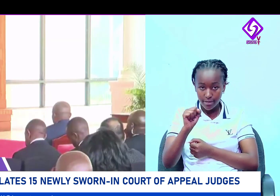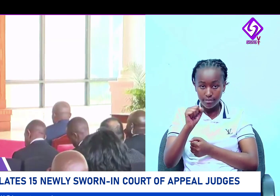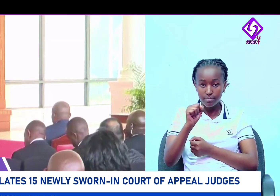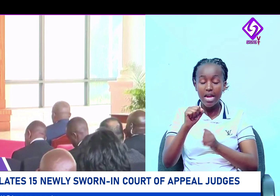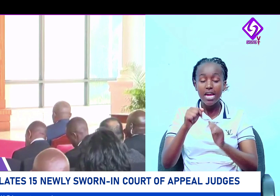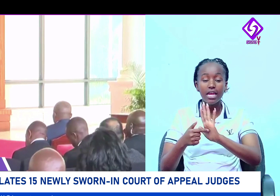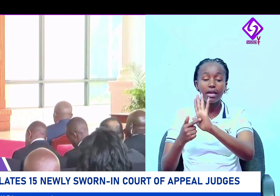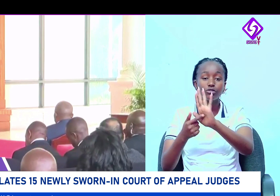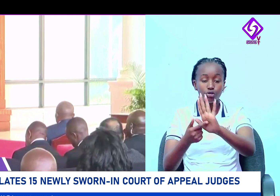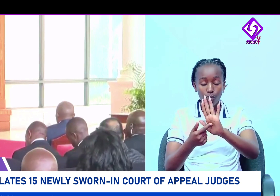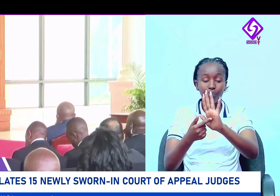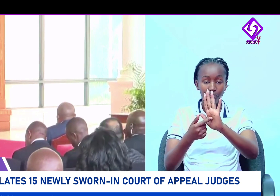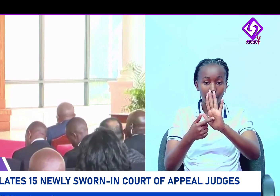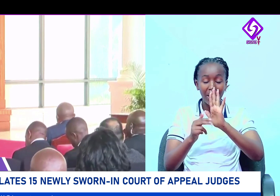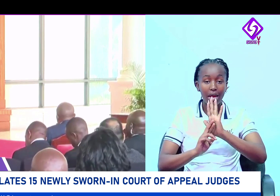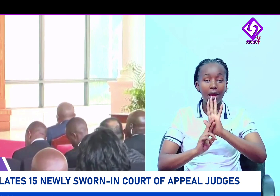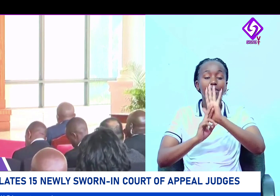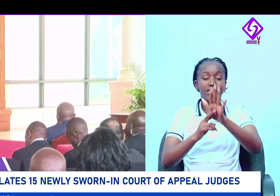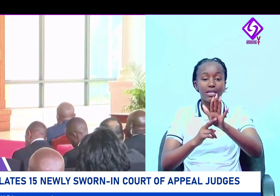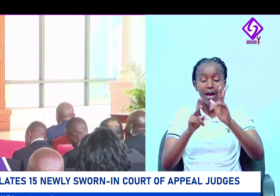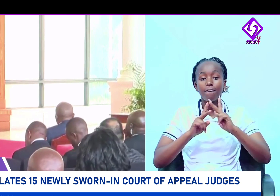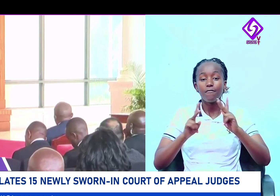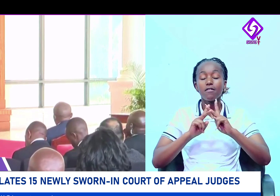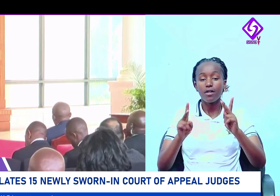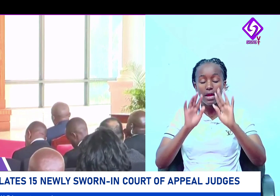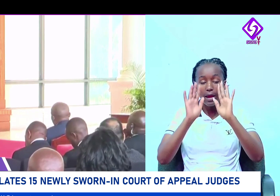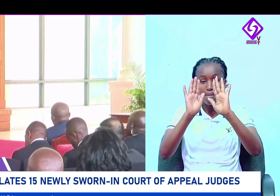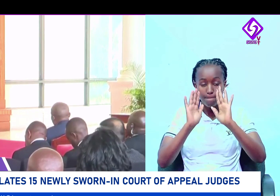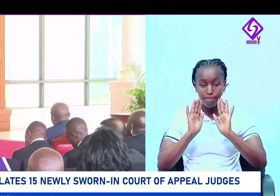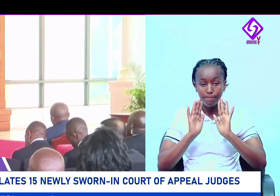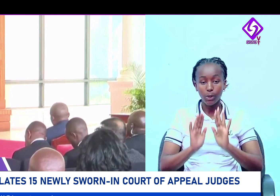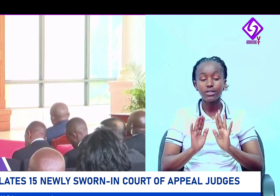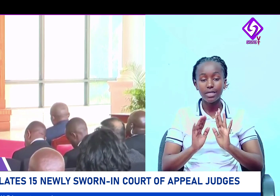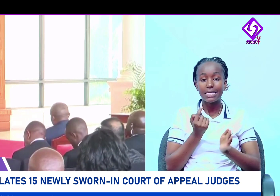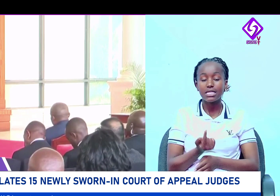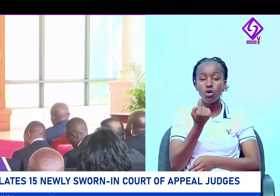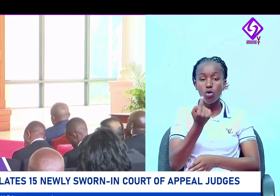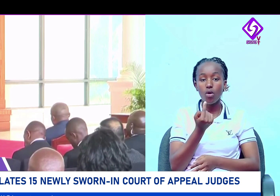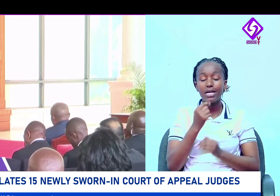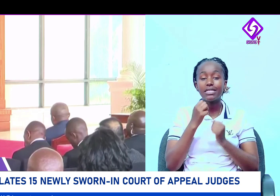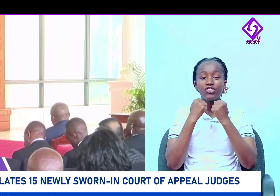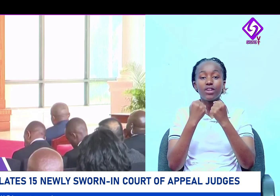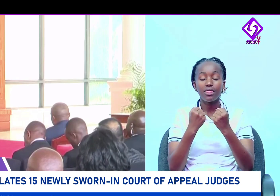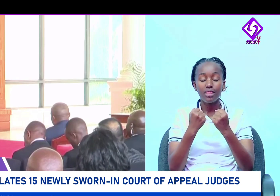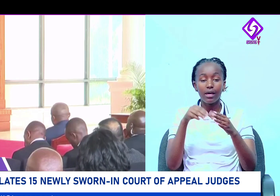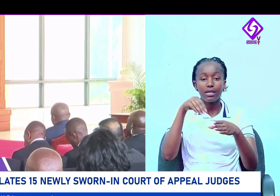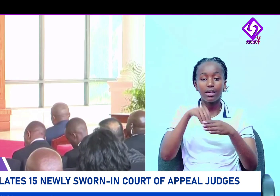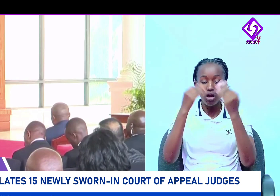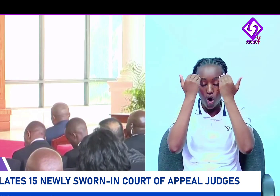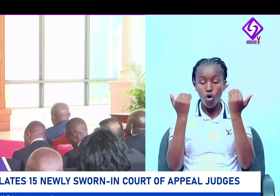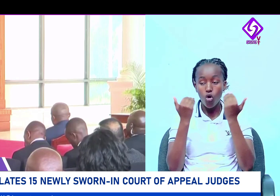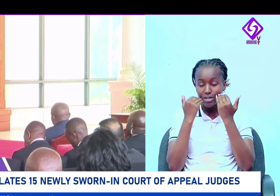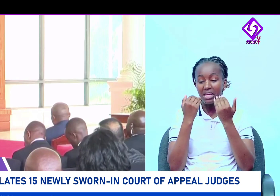the most significant single reinforcements of the court in recent history.